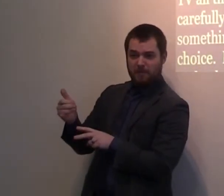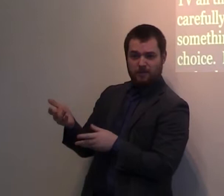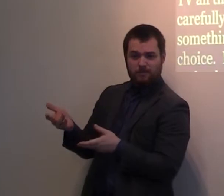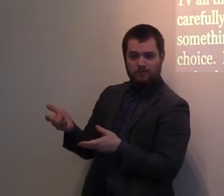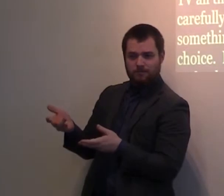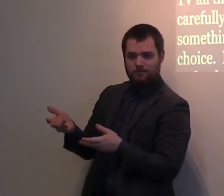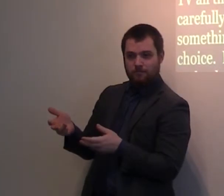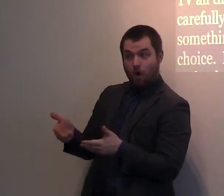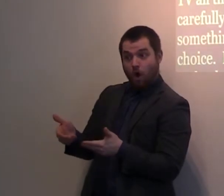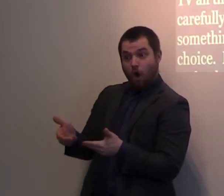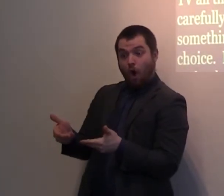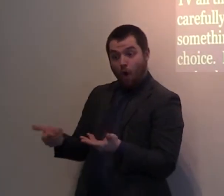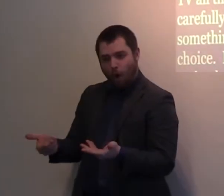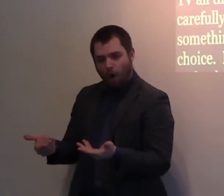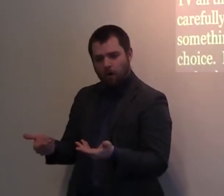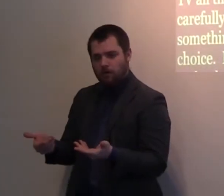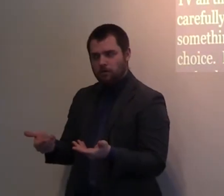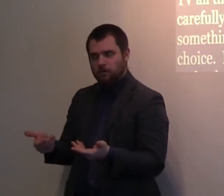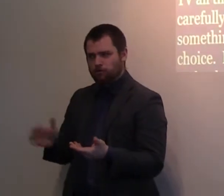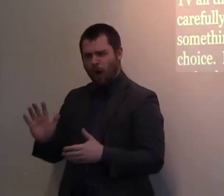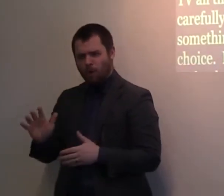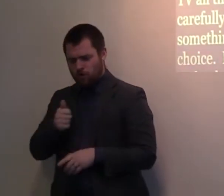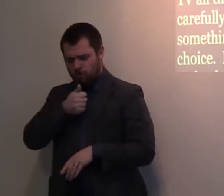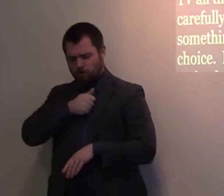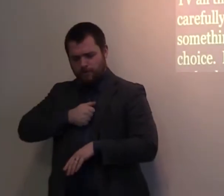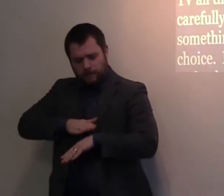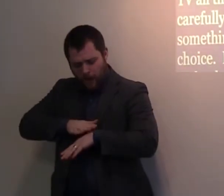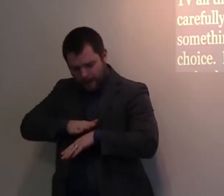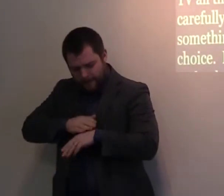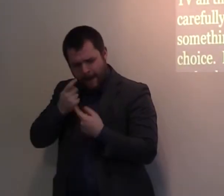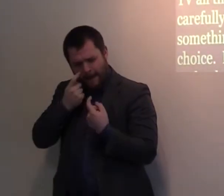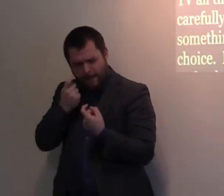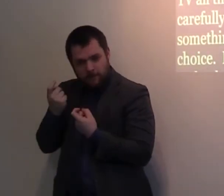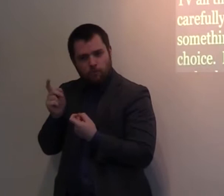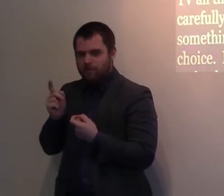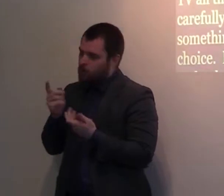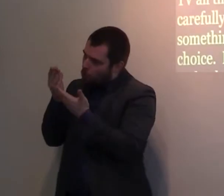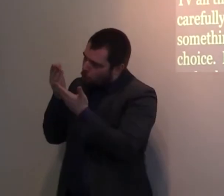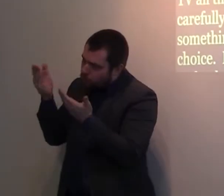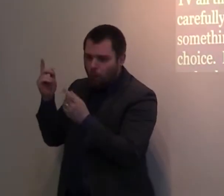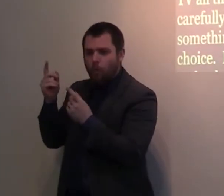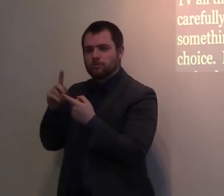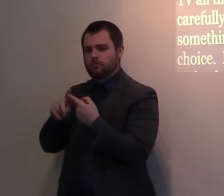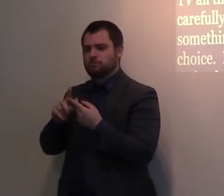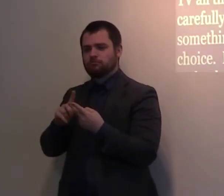Or do I use my time carefully to worship God or do something to serve